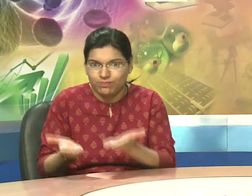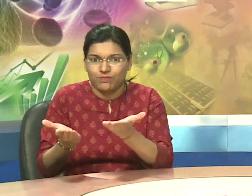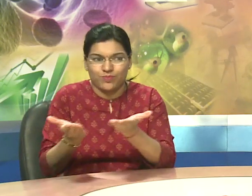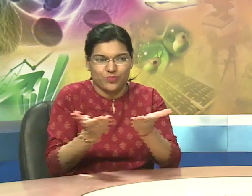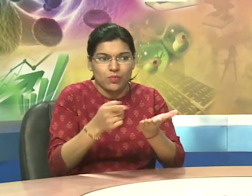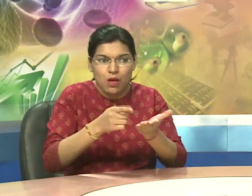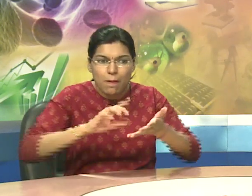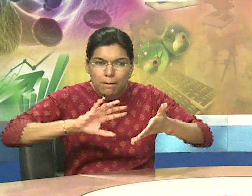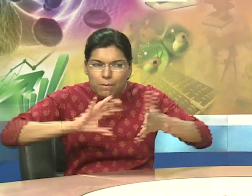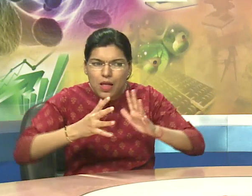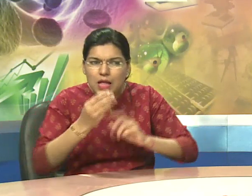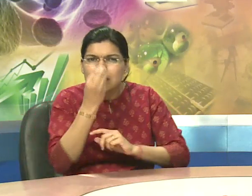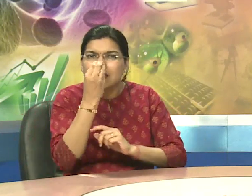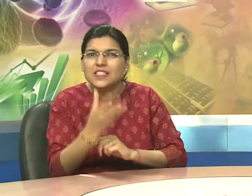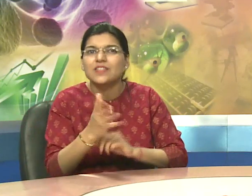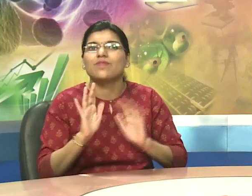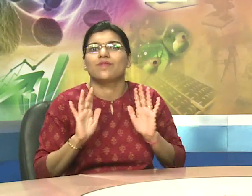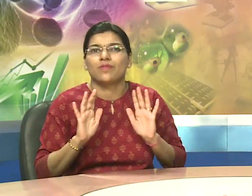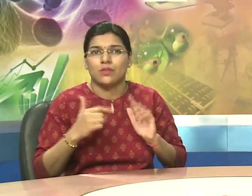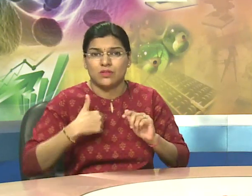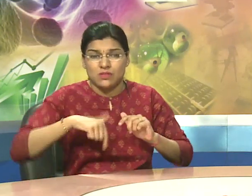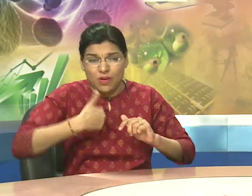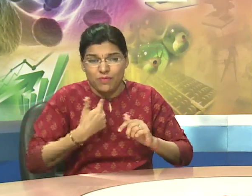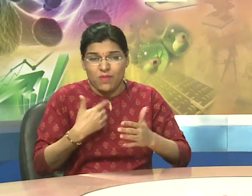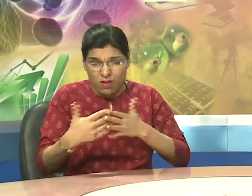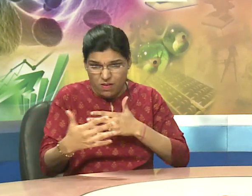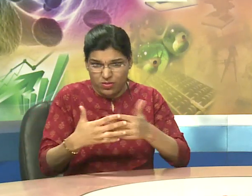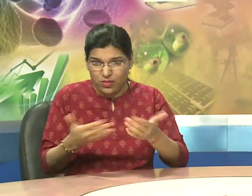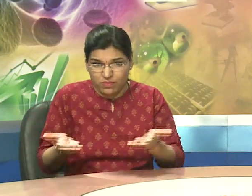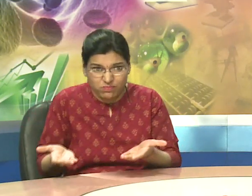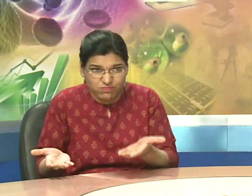Technology helps us to facilitate